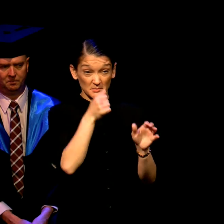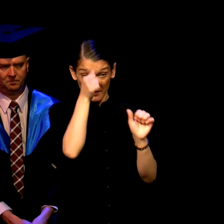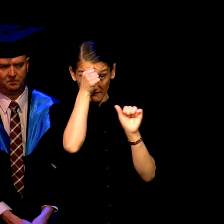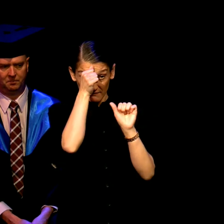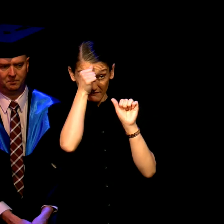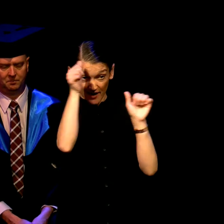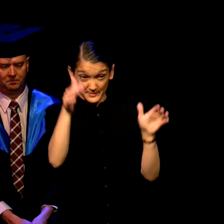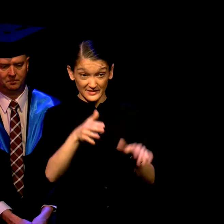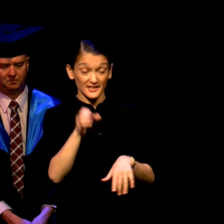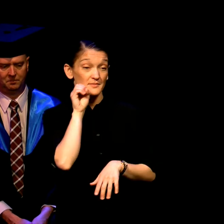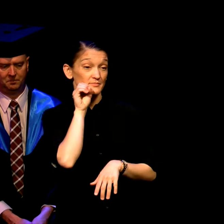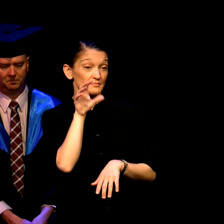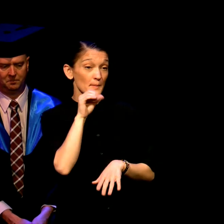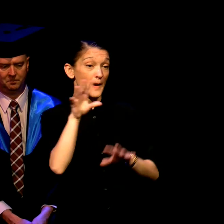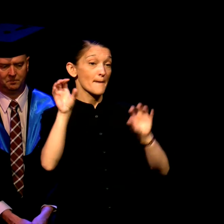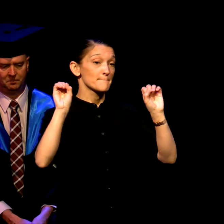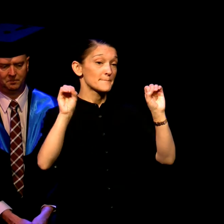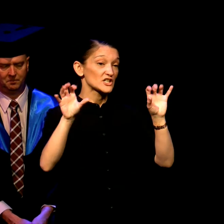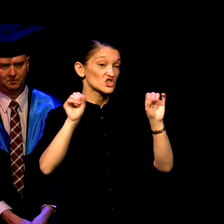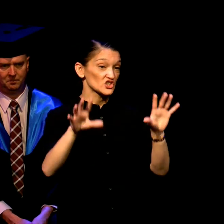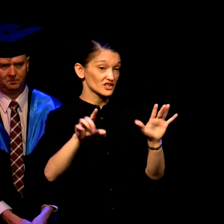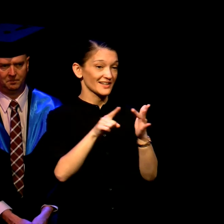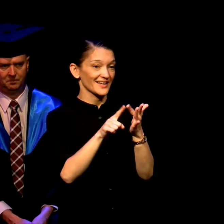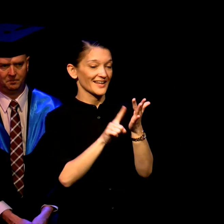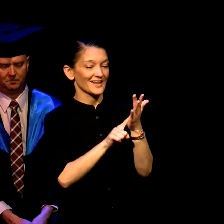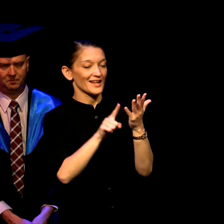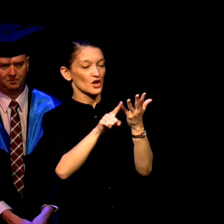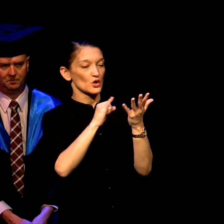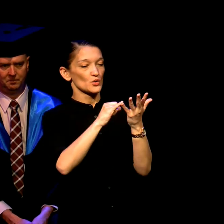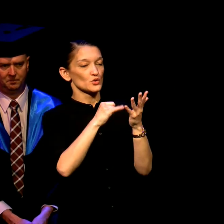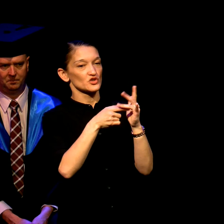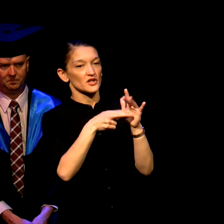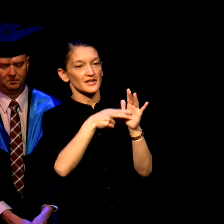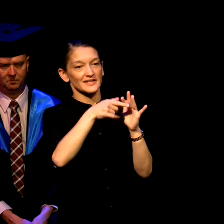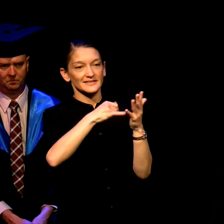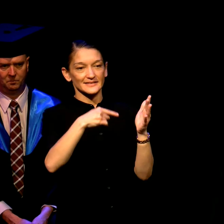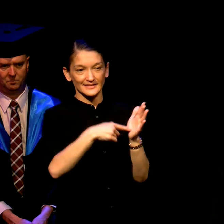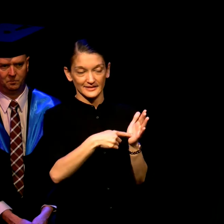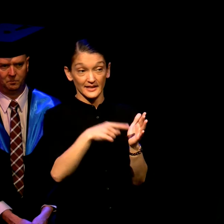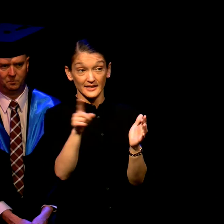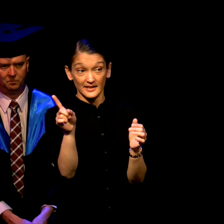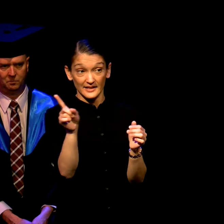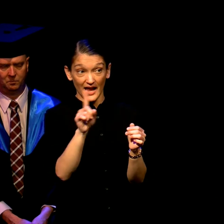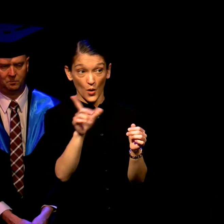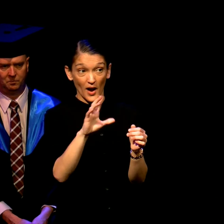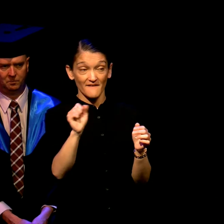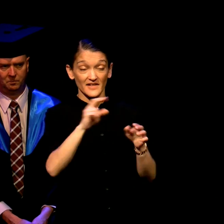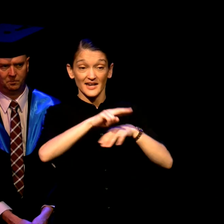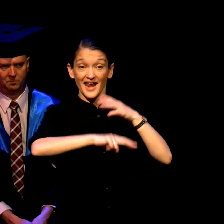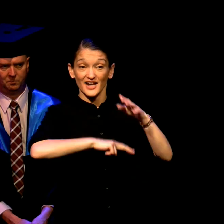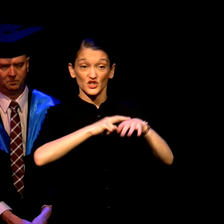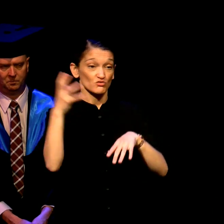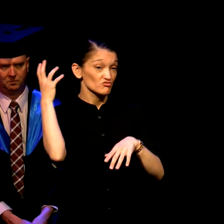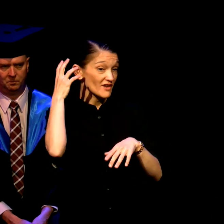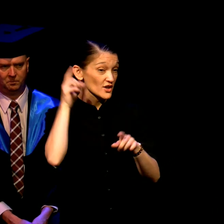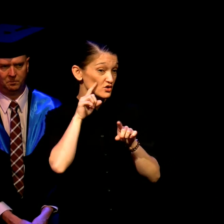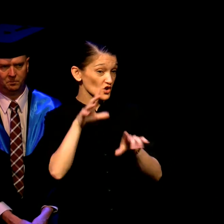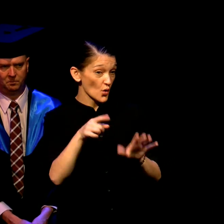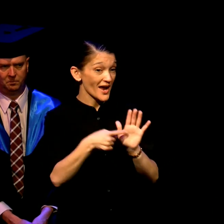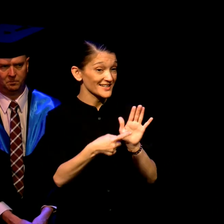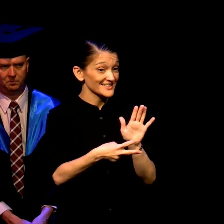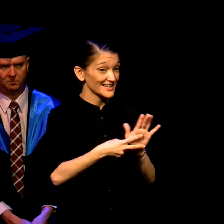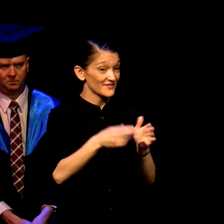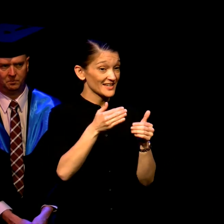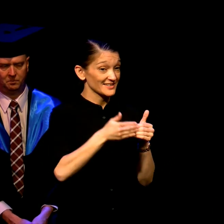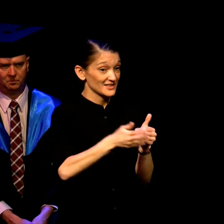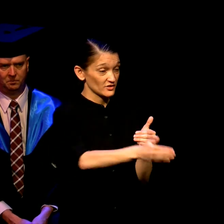record-breaking comedy magician and illusionist. He has now his own national radio show and TV series, Live